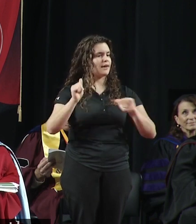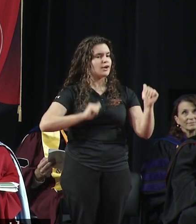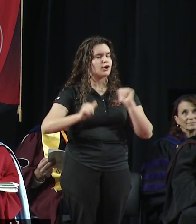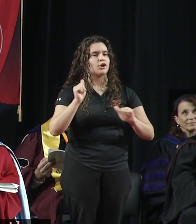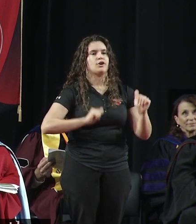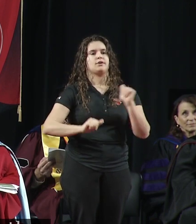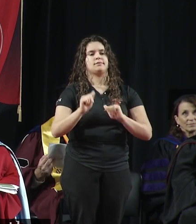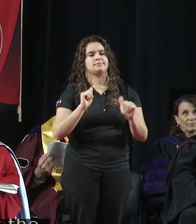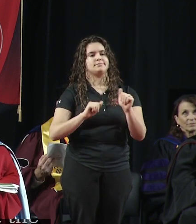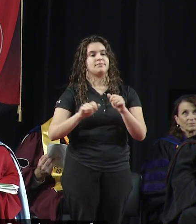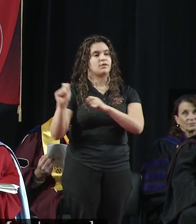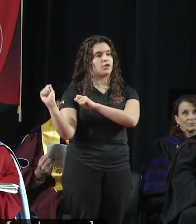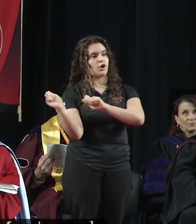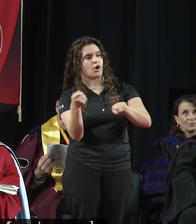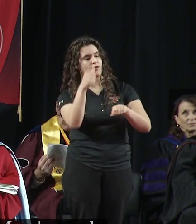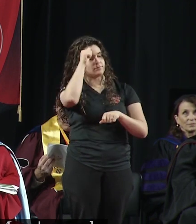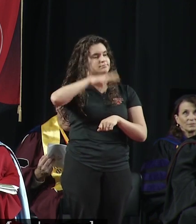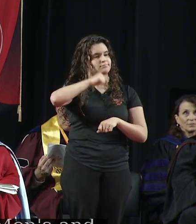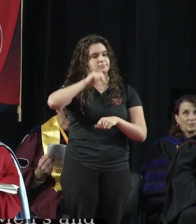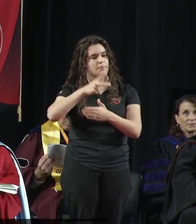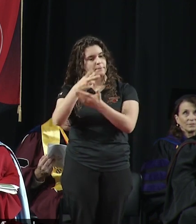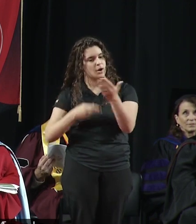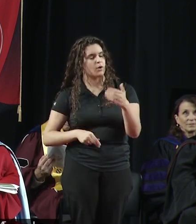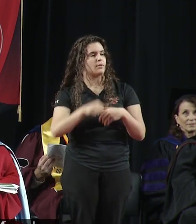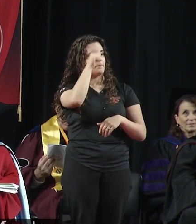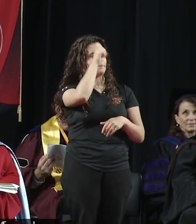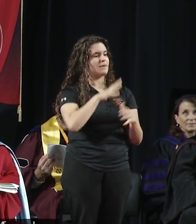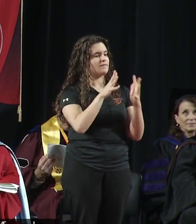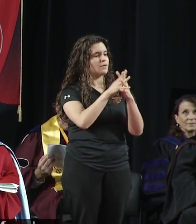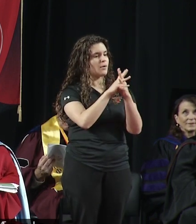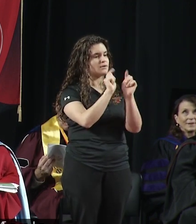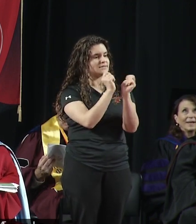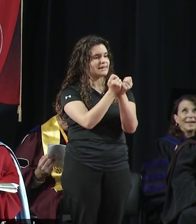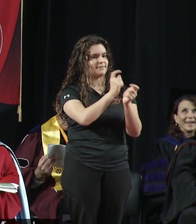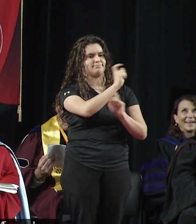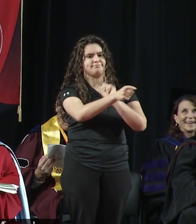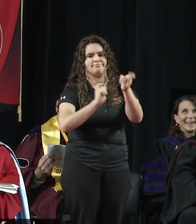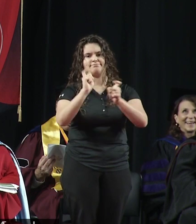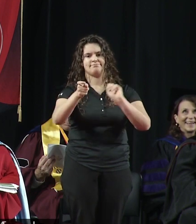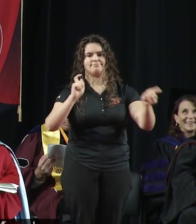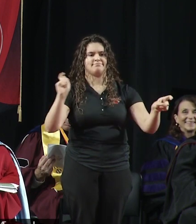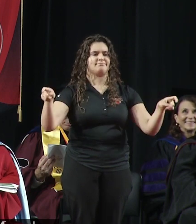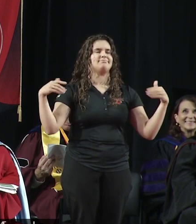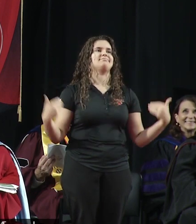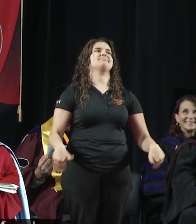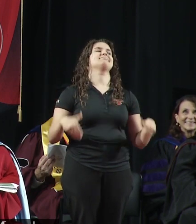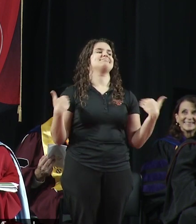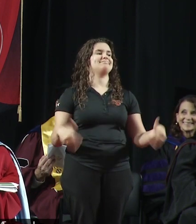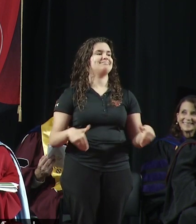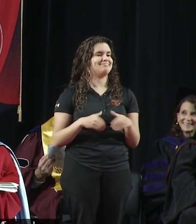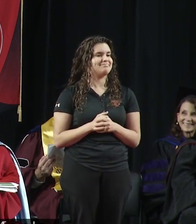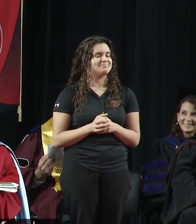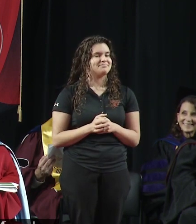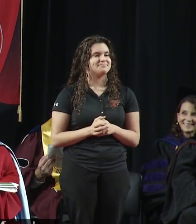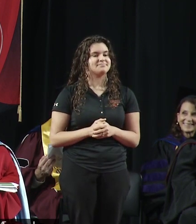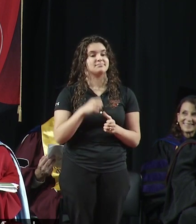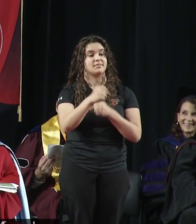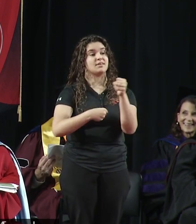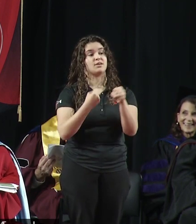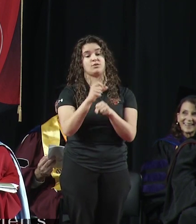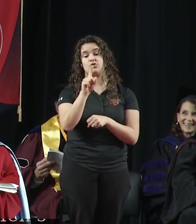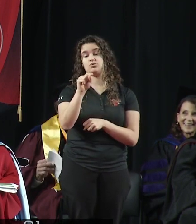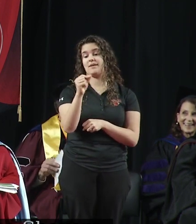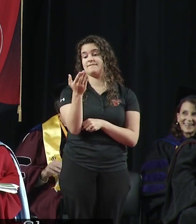men's and women's golf, and men's football. In 2015, the